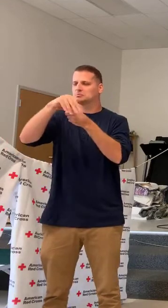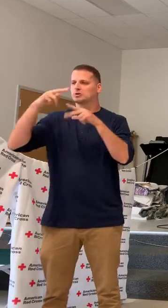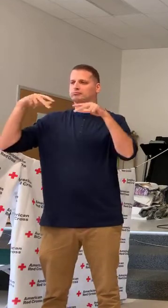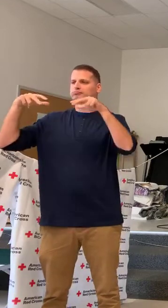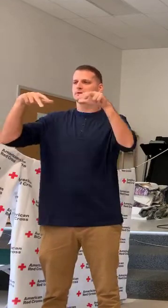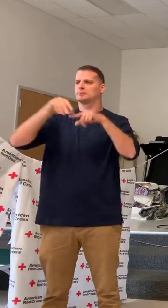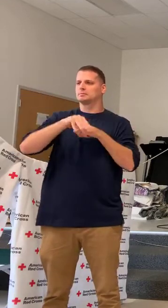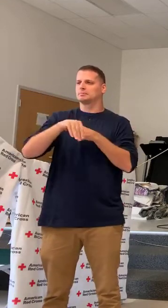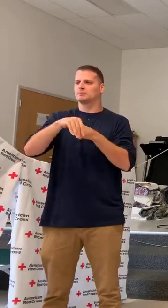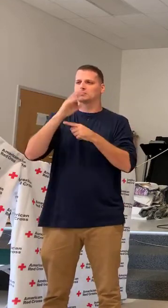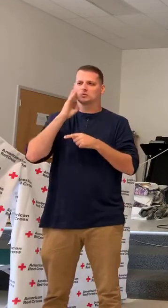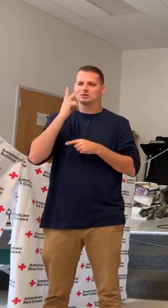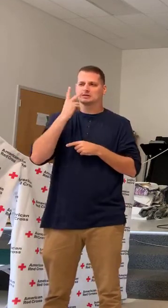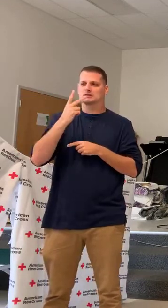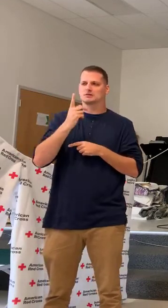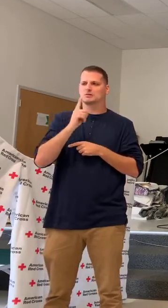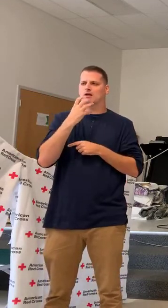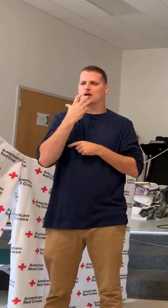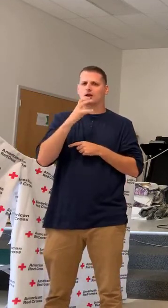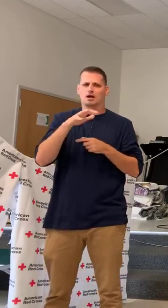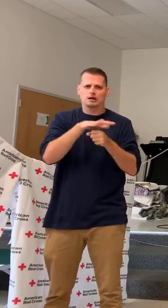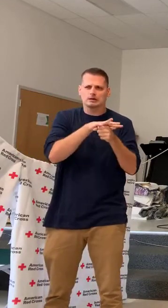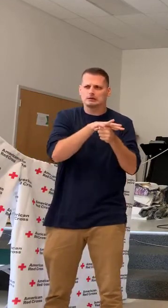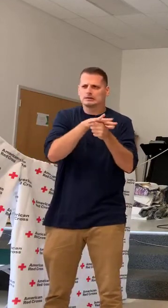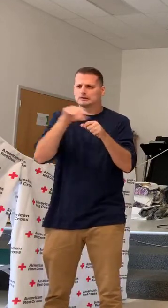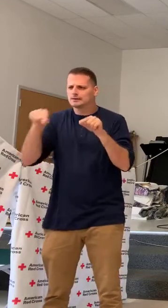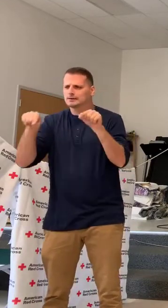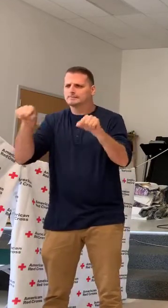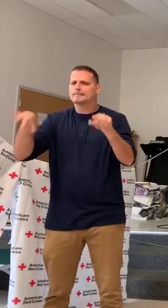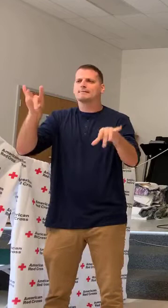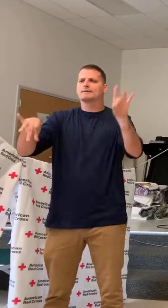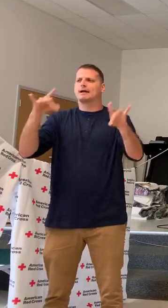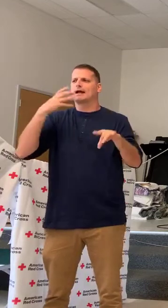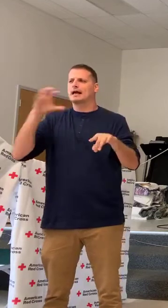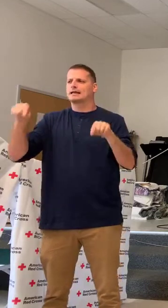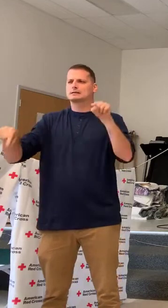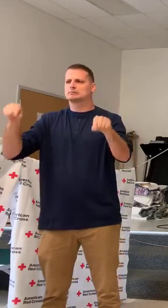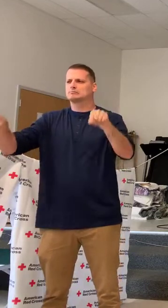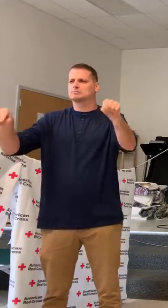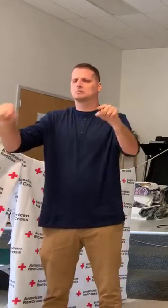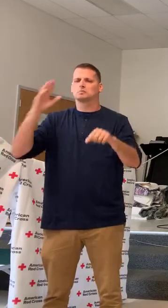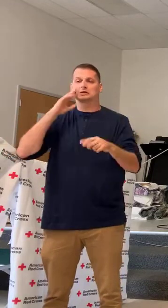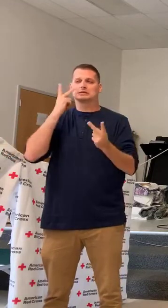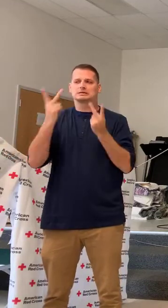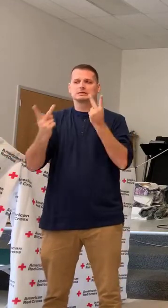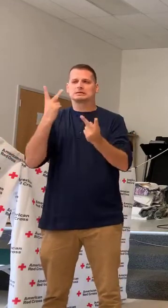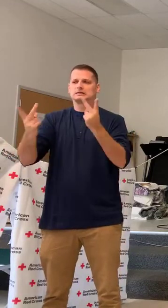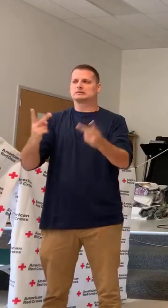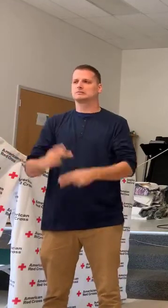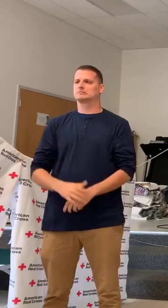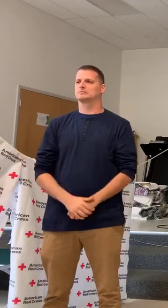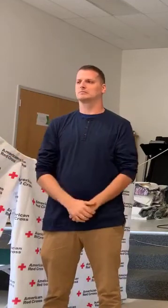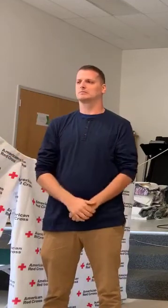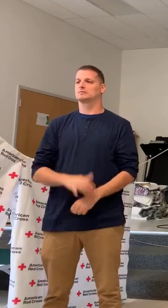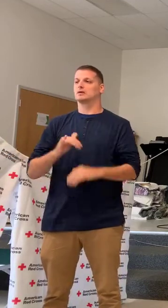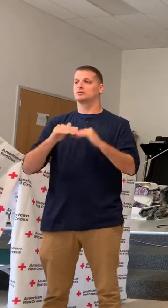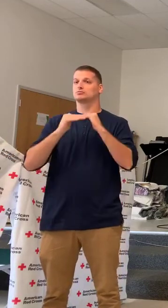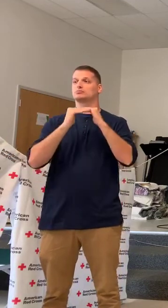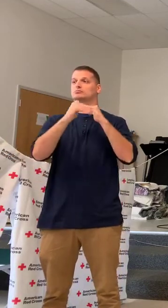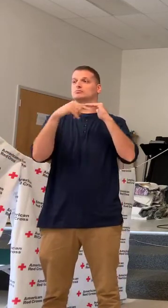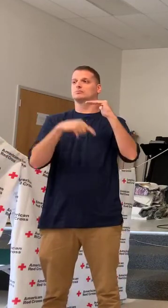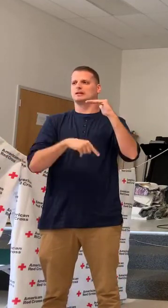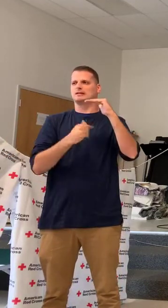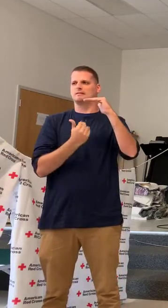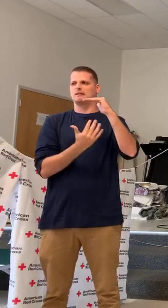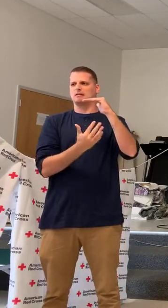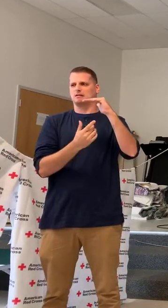infrared cameras on them, and they can see not only the surface, but they can see into some of the tundra mat because we do have such